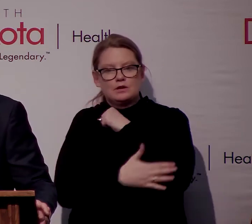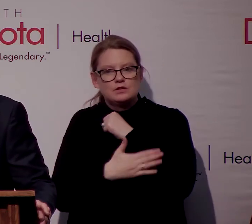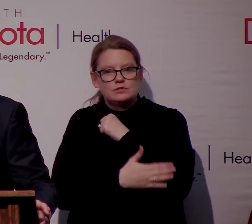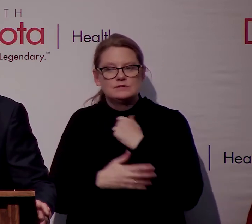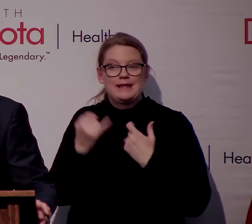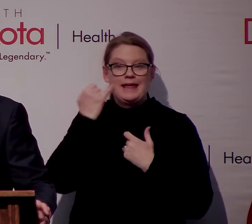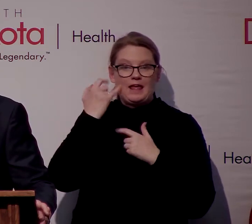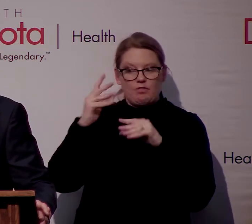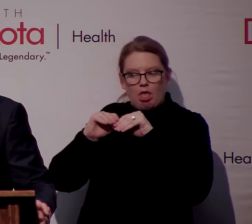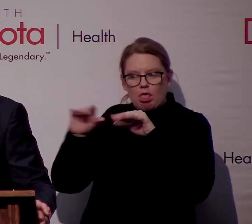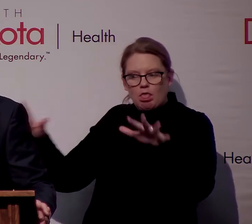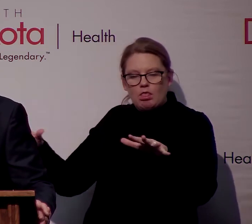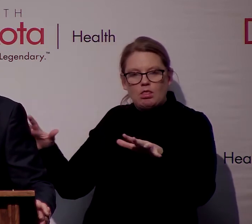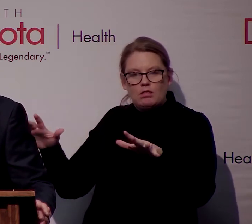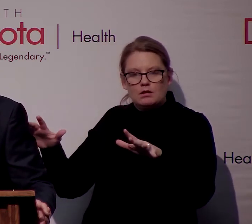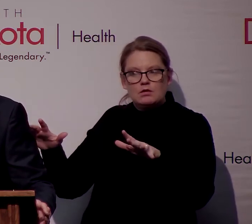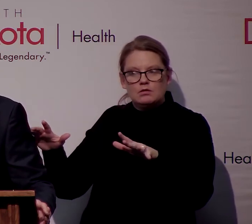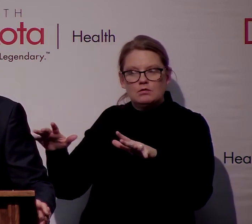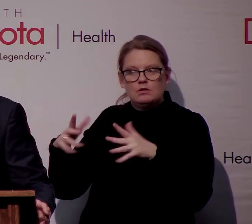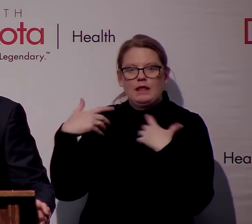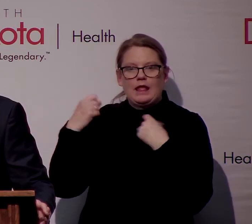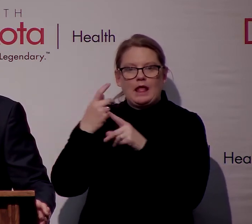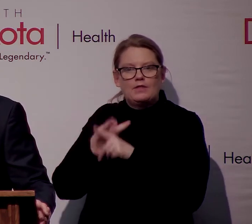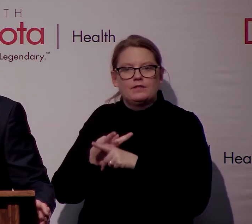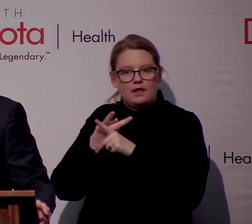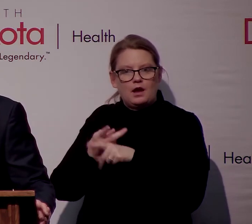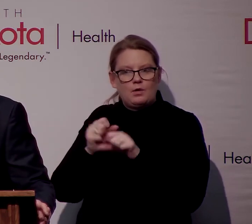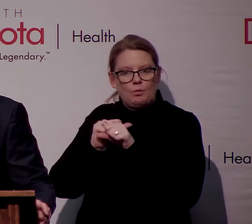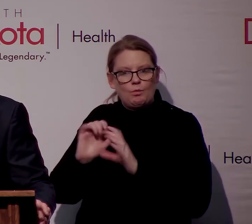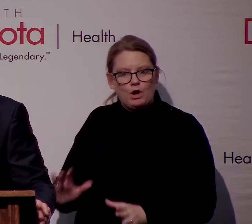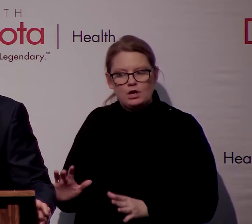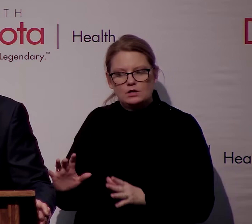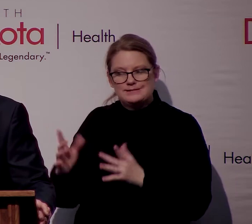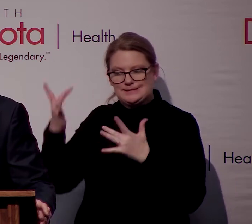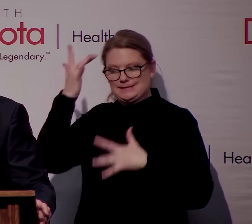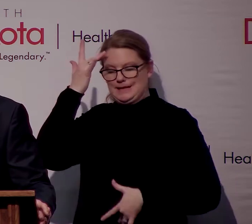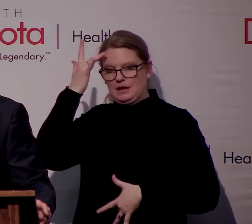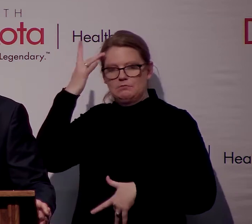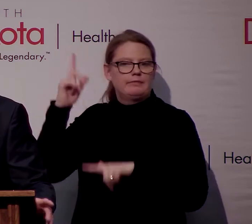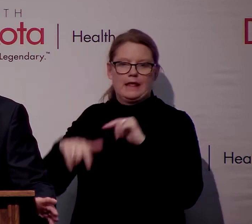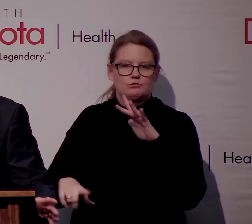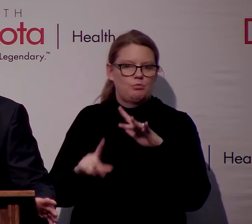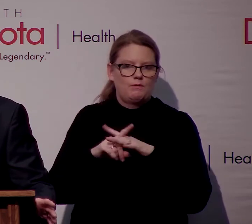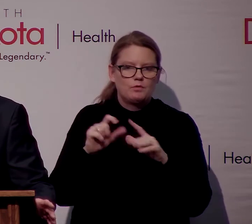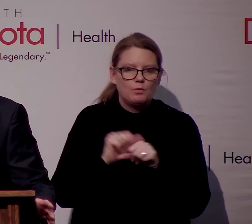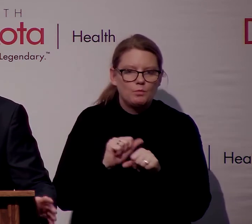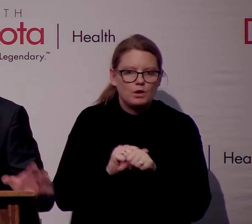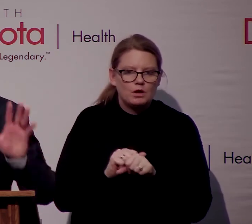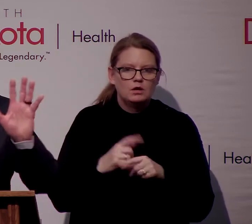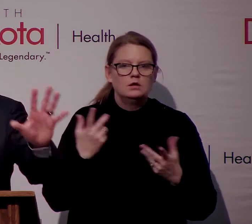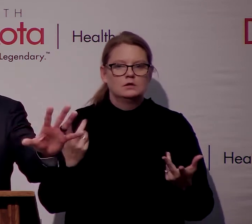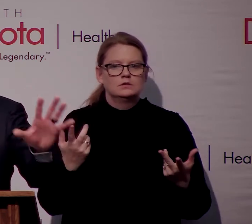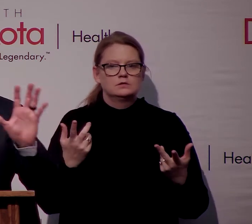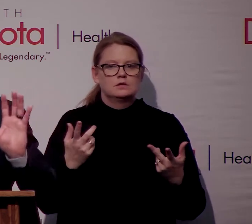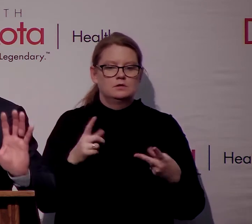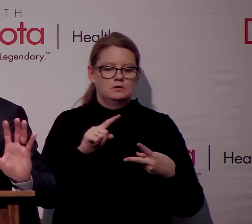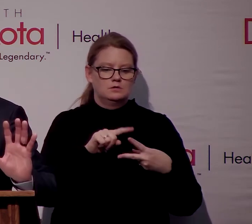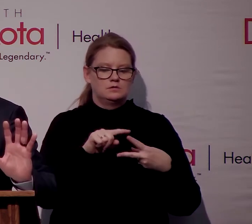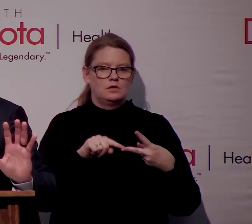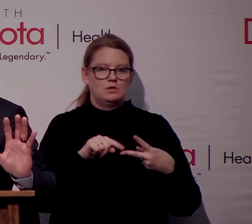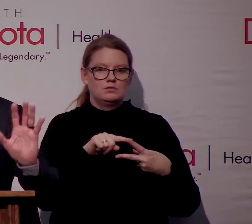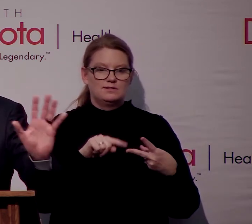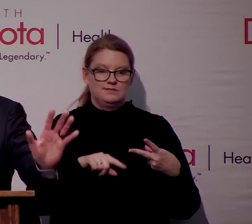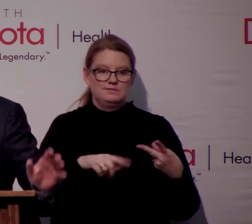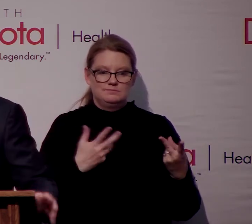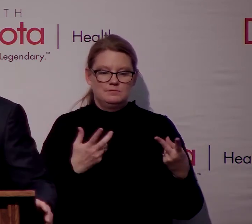get infected, then they can no longer report to work, and that compounds this capacity shortage you have. So it's both equipment and